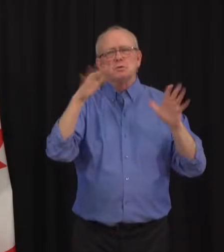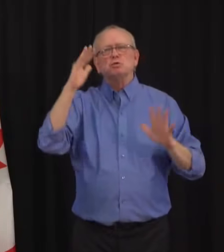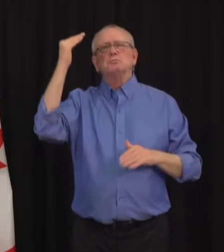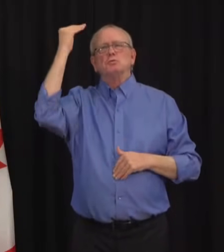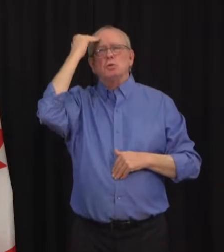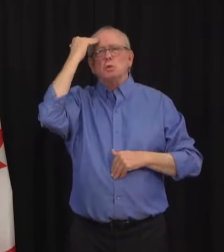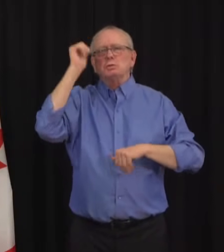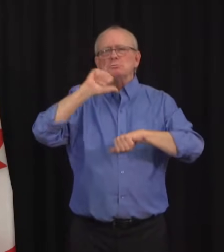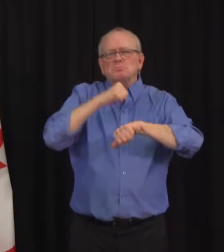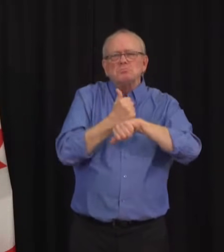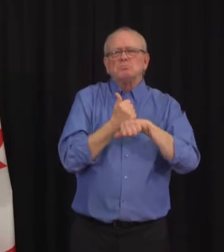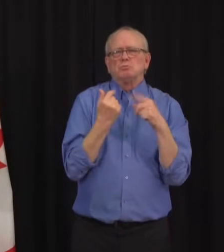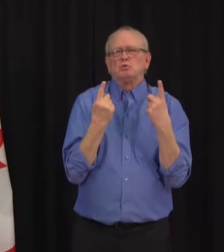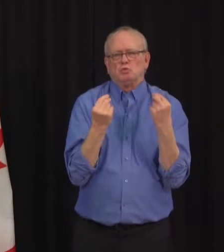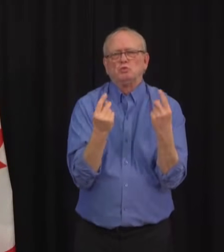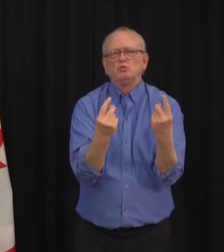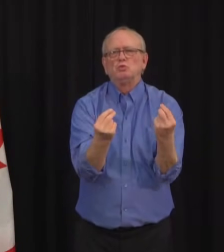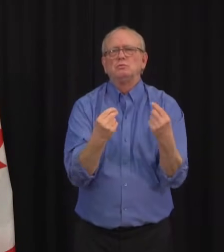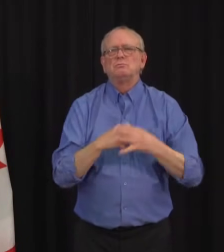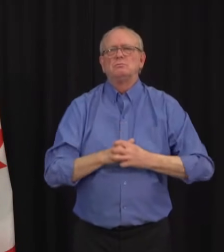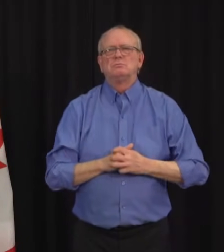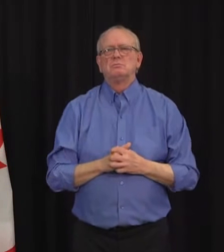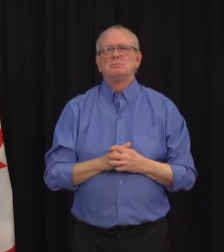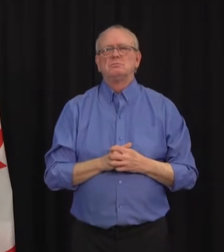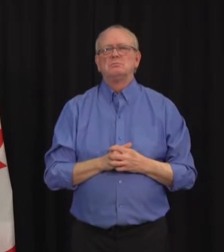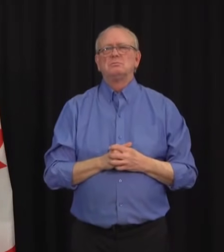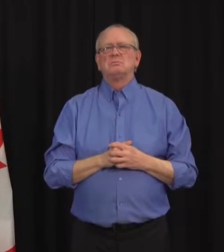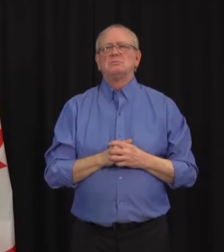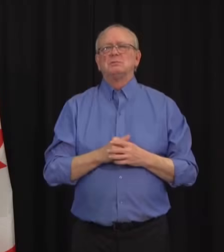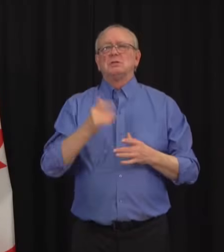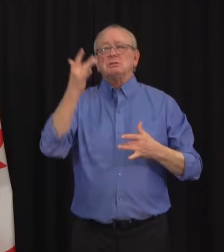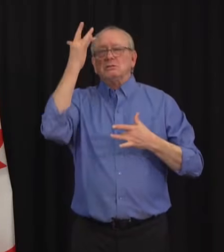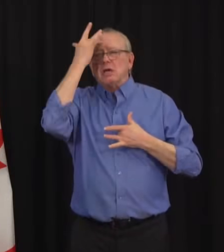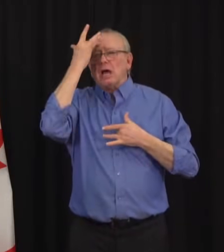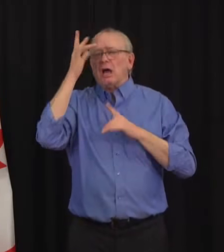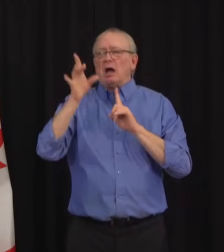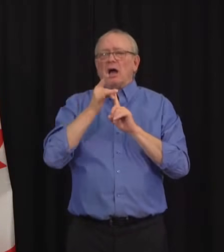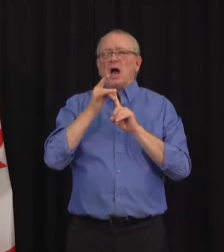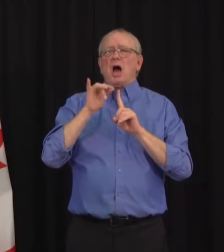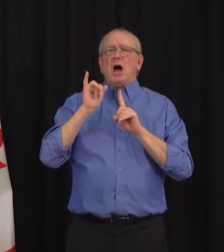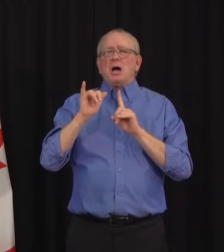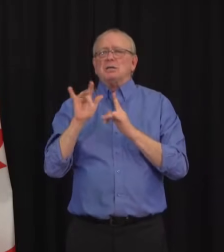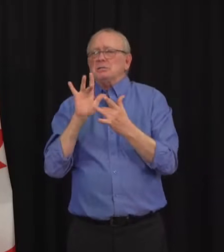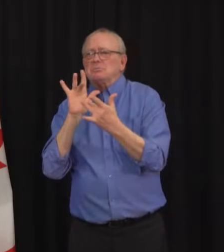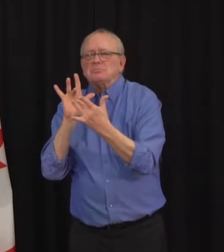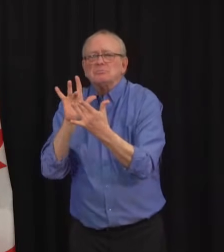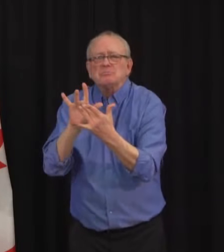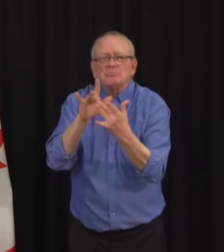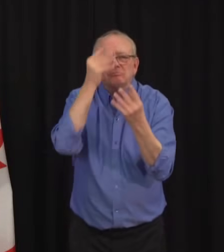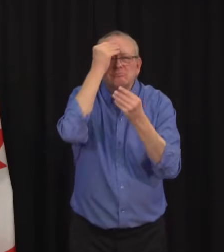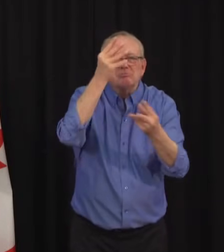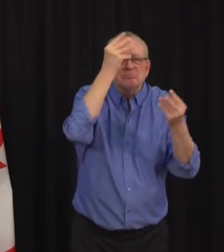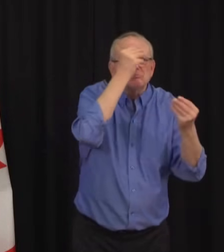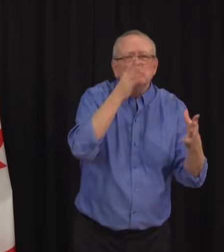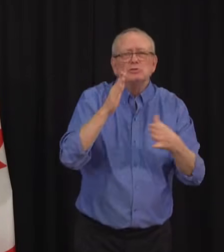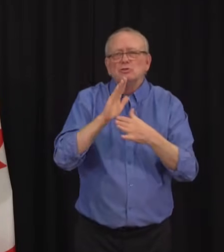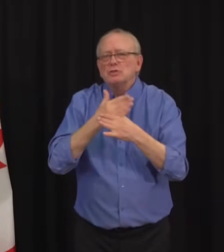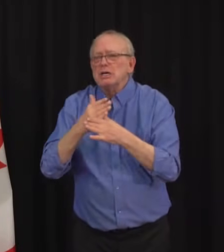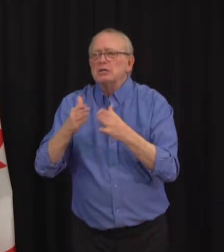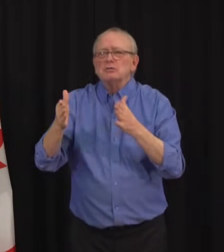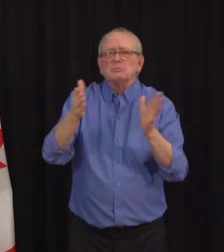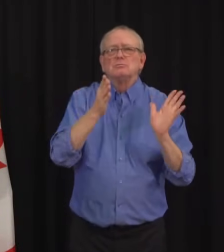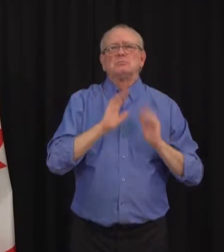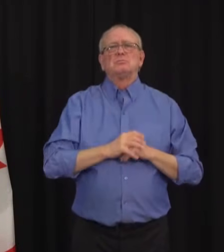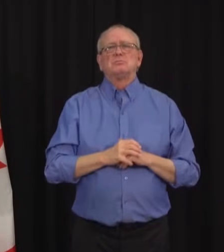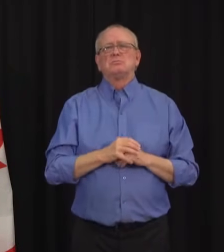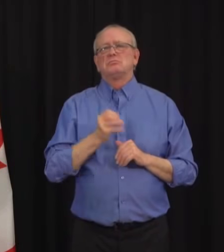who are not in those key settings like long-term care or healthcare, who are left with that task of notifying